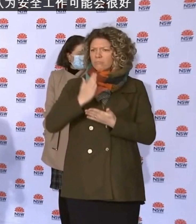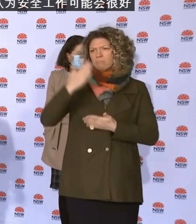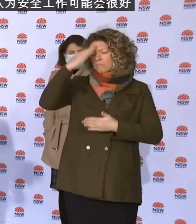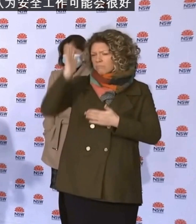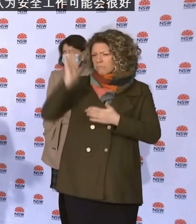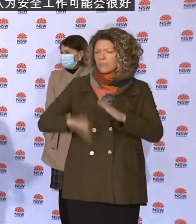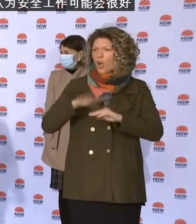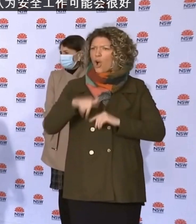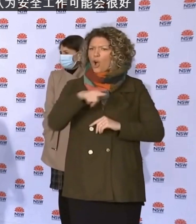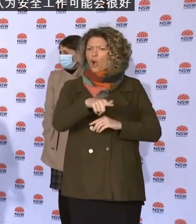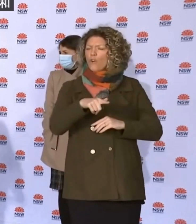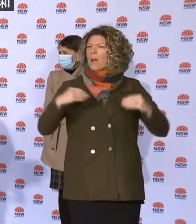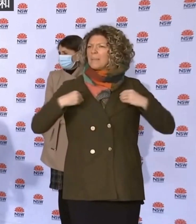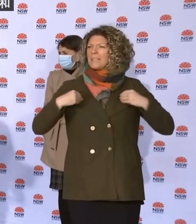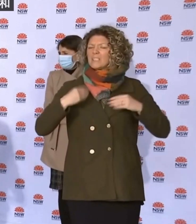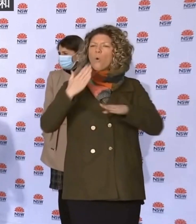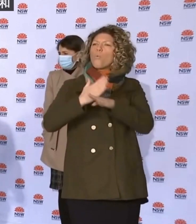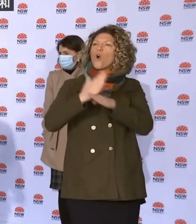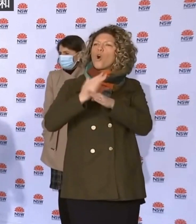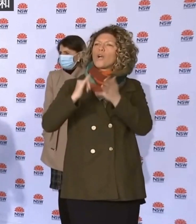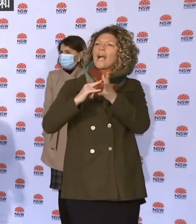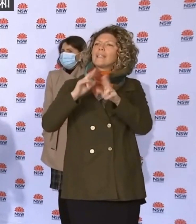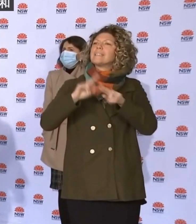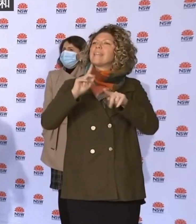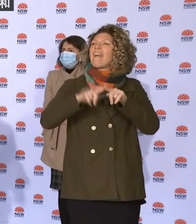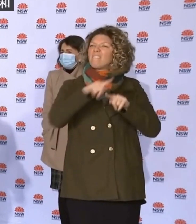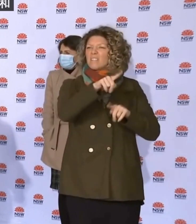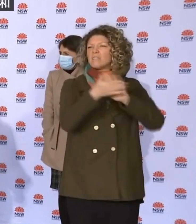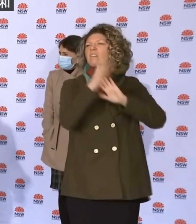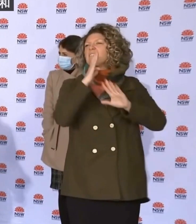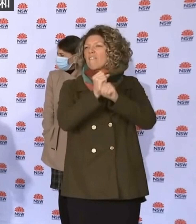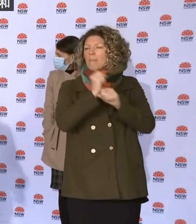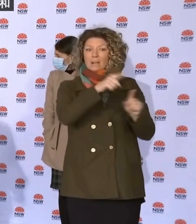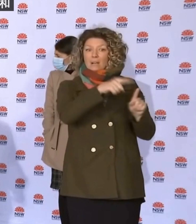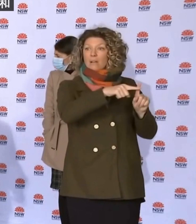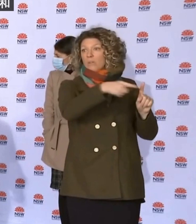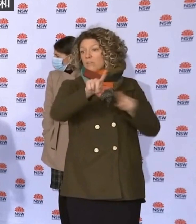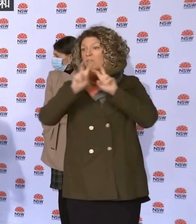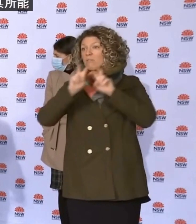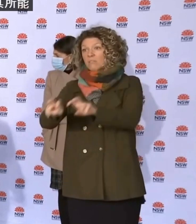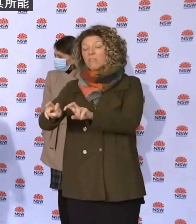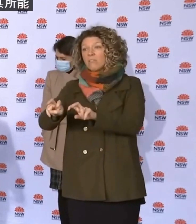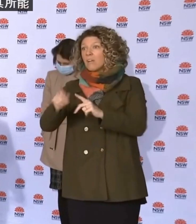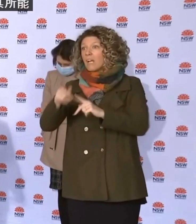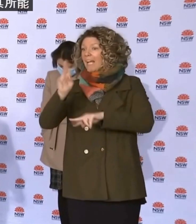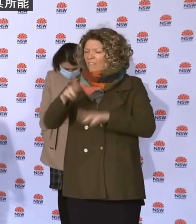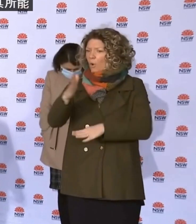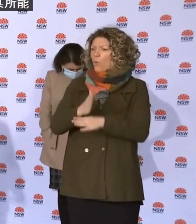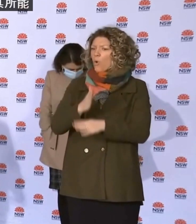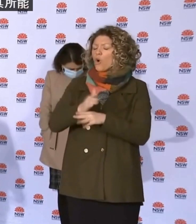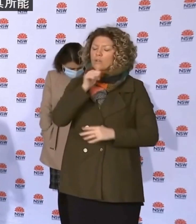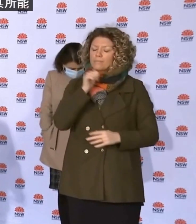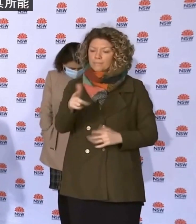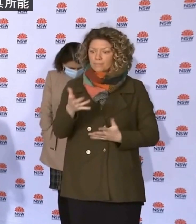that WorkSafe may well have some investigations to occur if there is workplace transmission and workers and